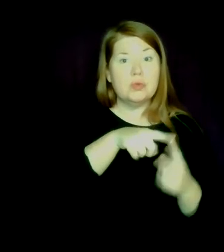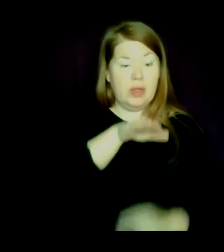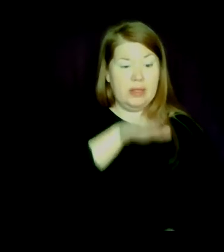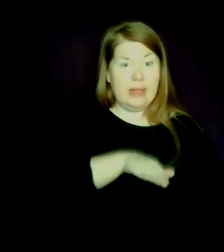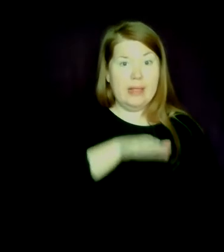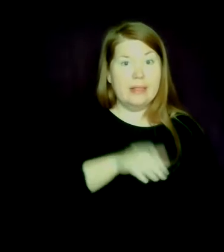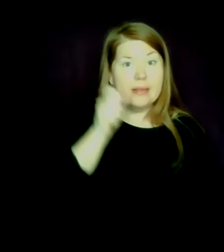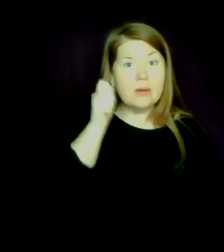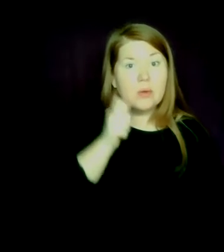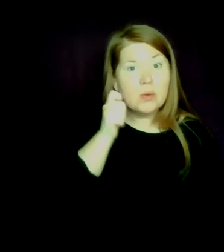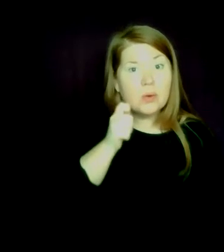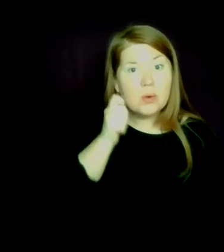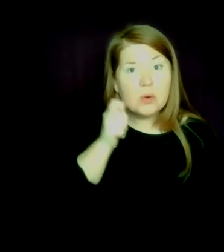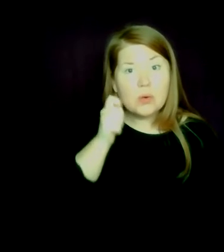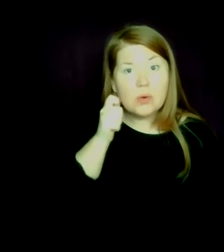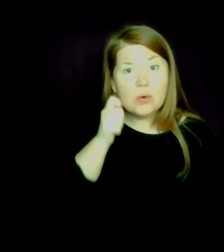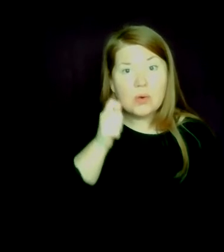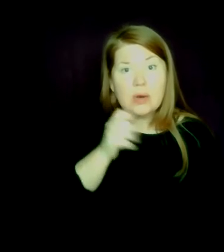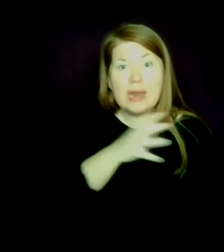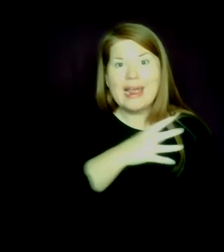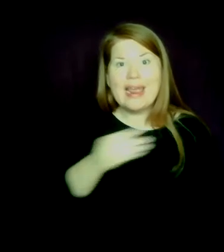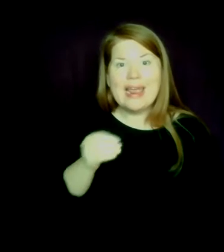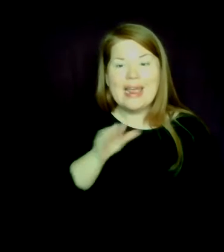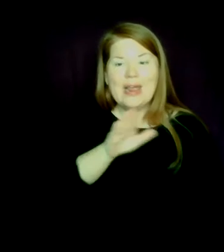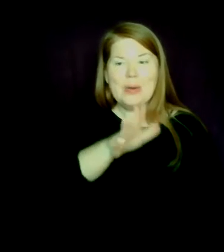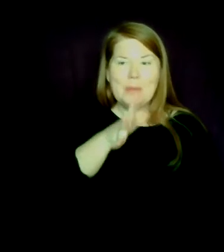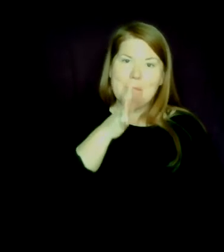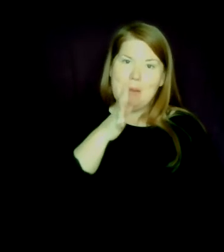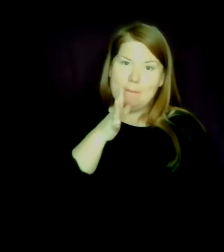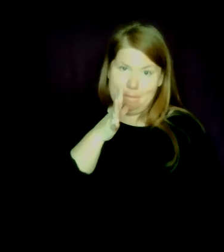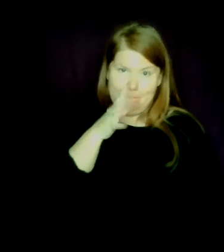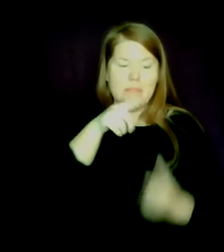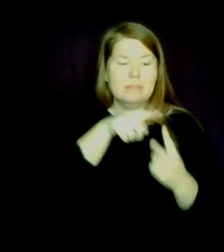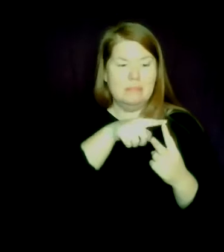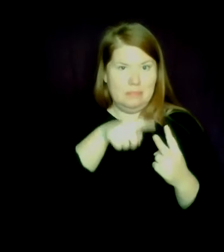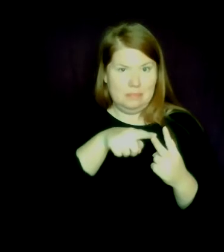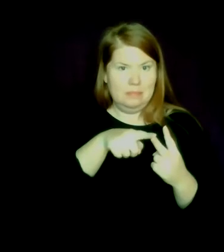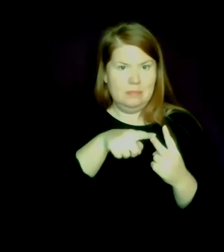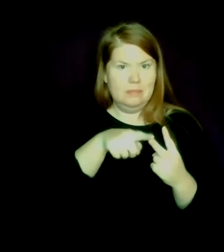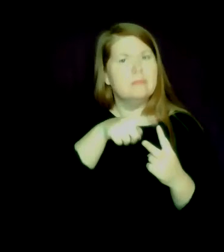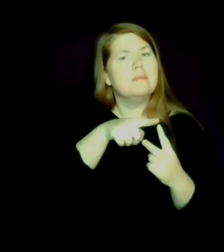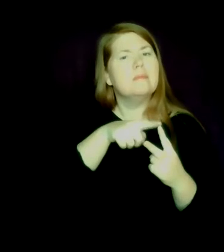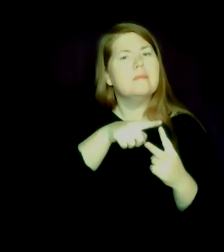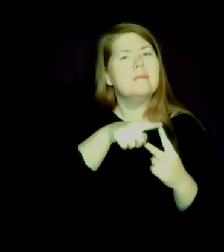girl and her mom. What's the little girl's name?